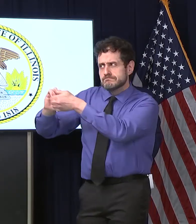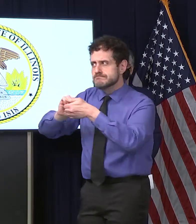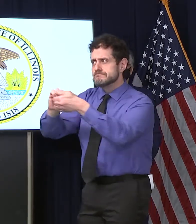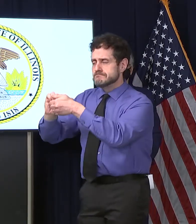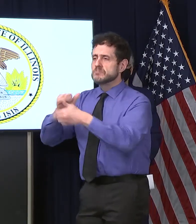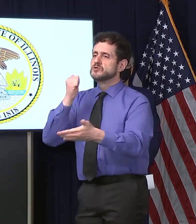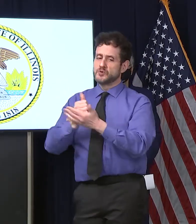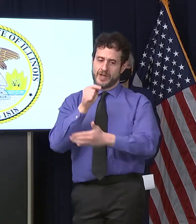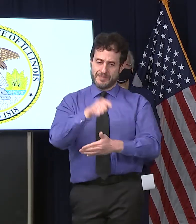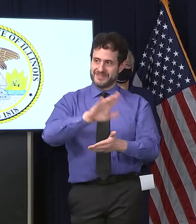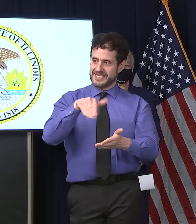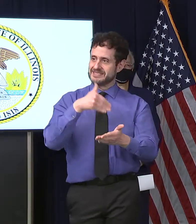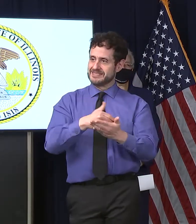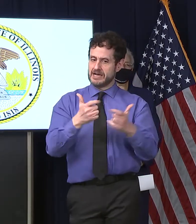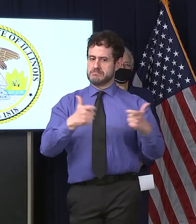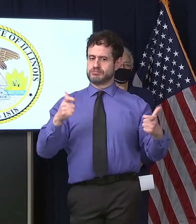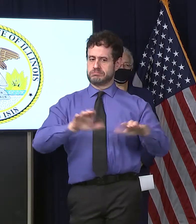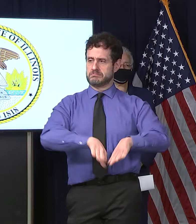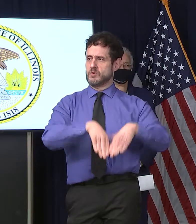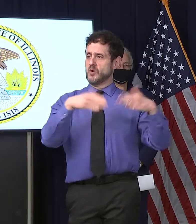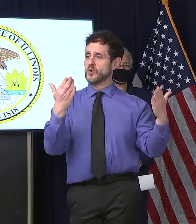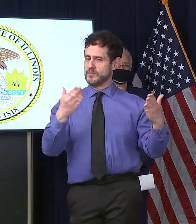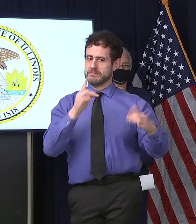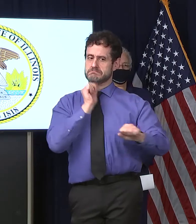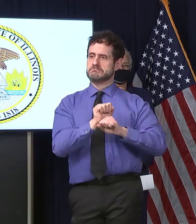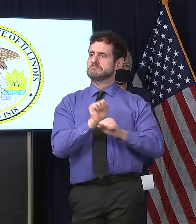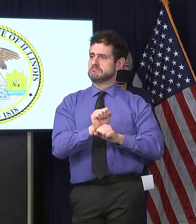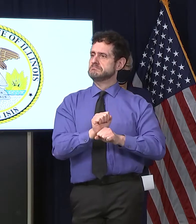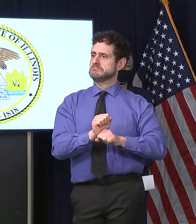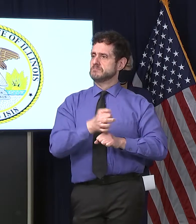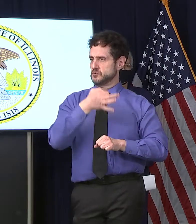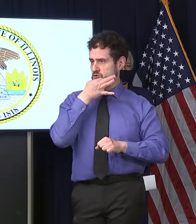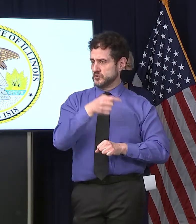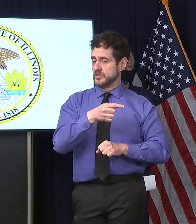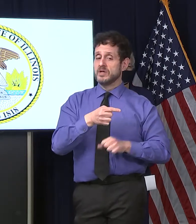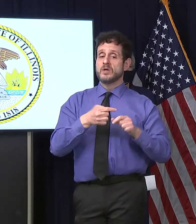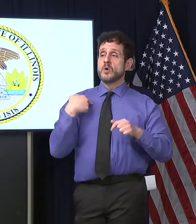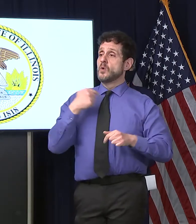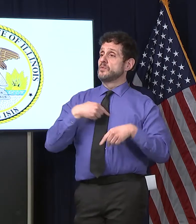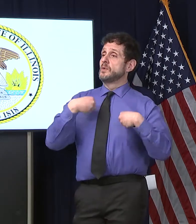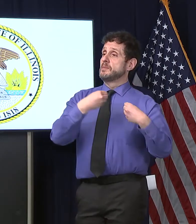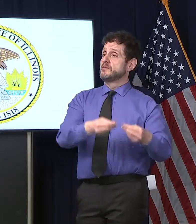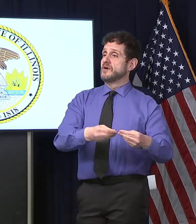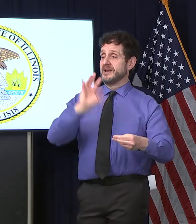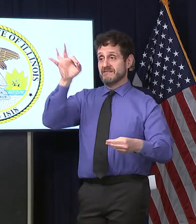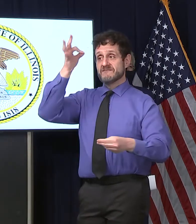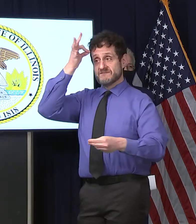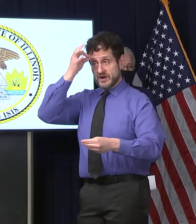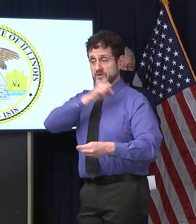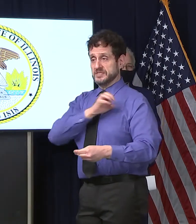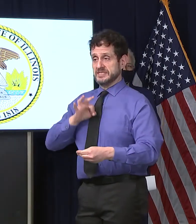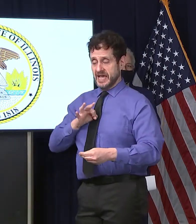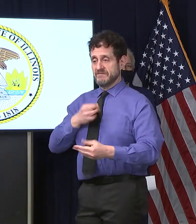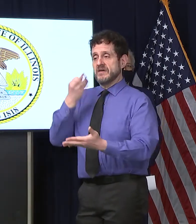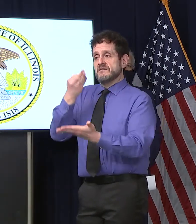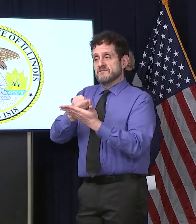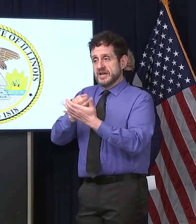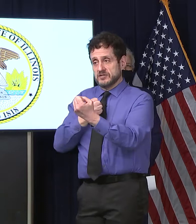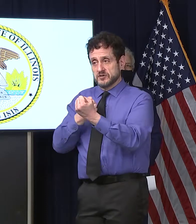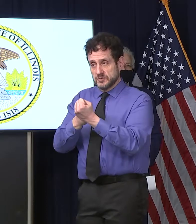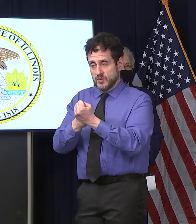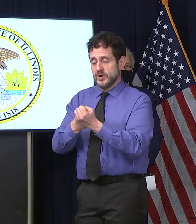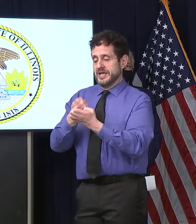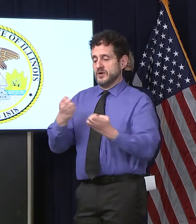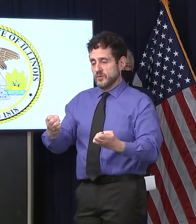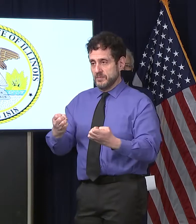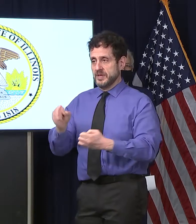reality. FEMA will be providing a federal personnel, financial assistance, and equipment and